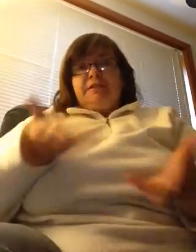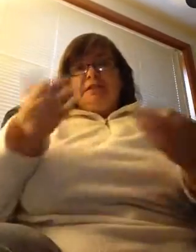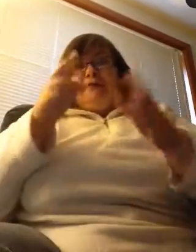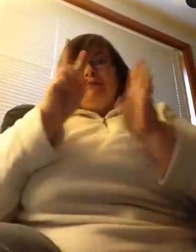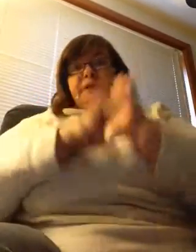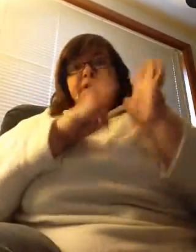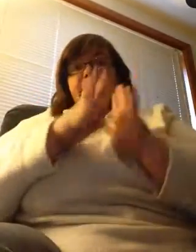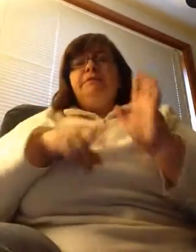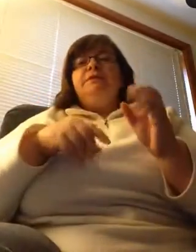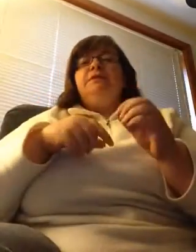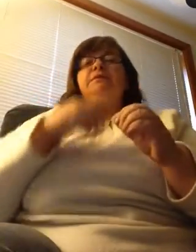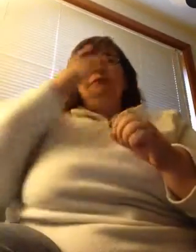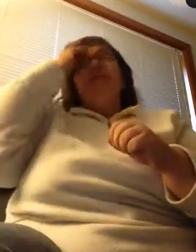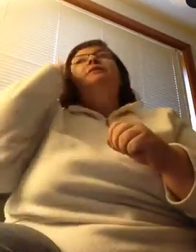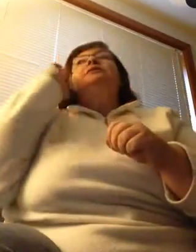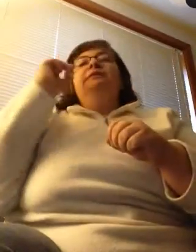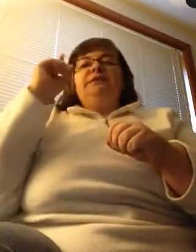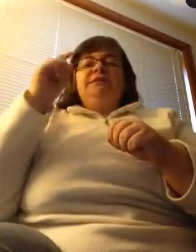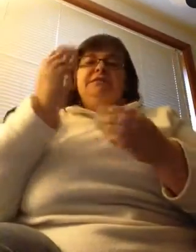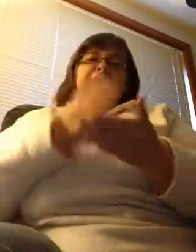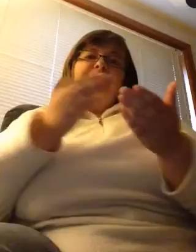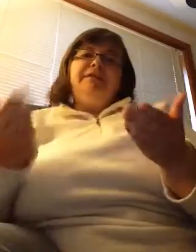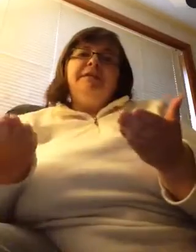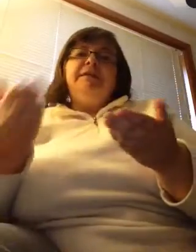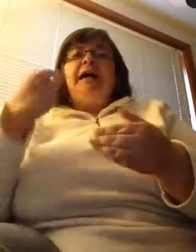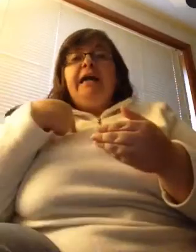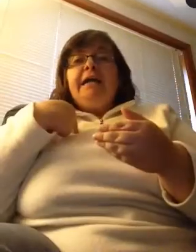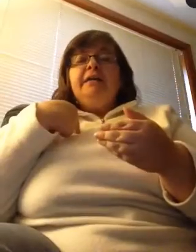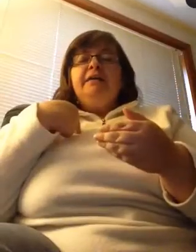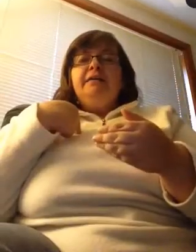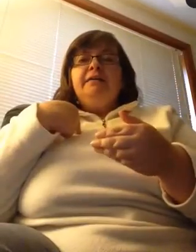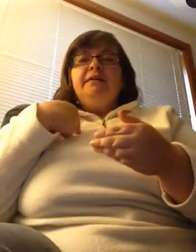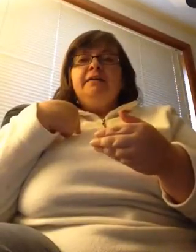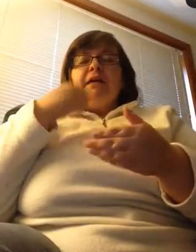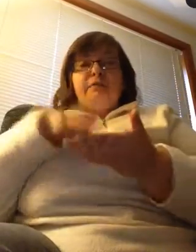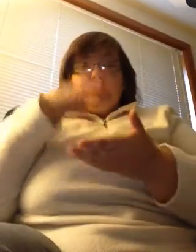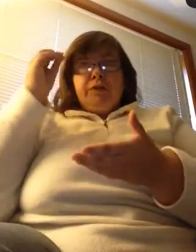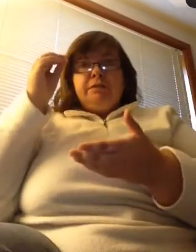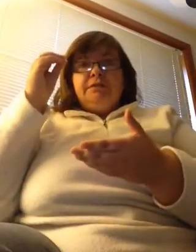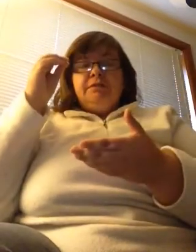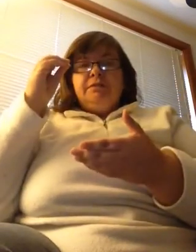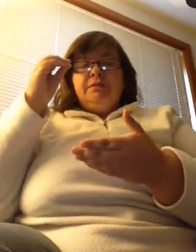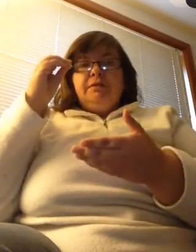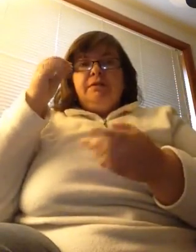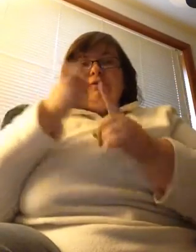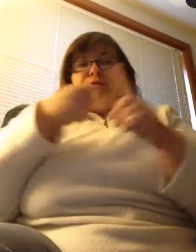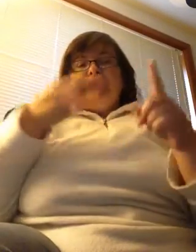this video is something that I have learned from